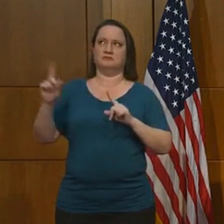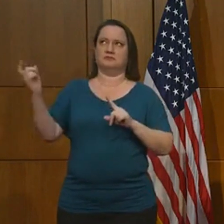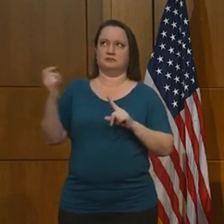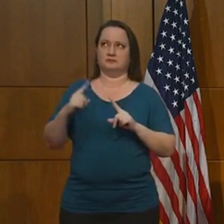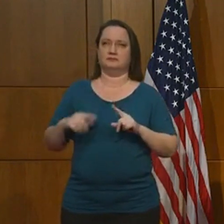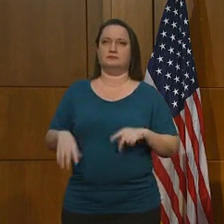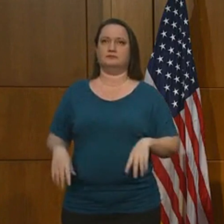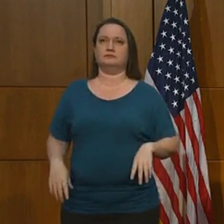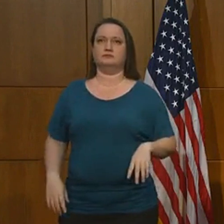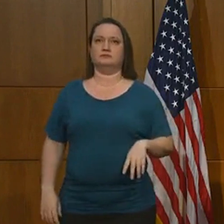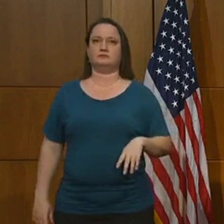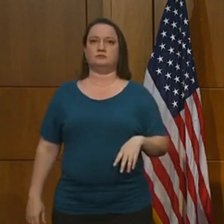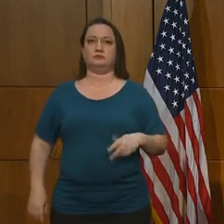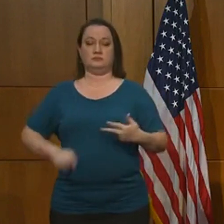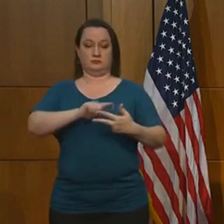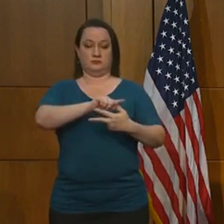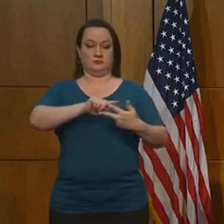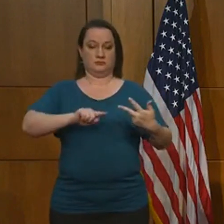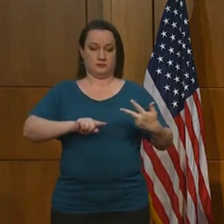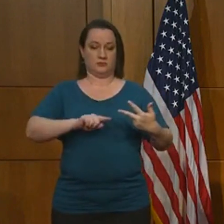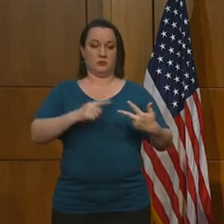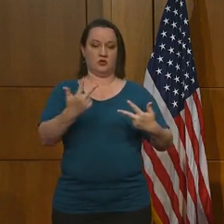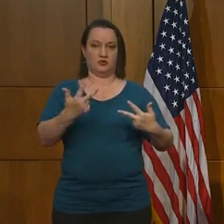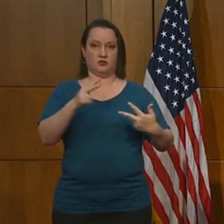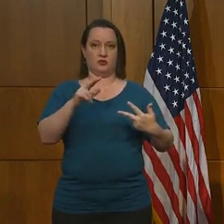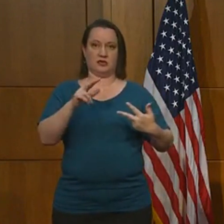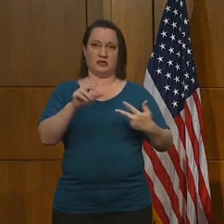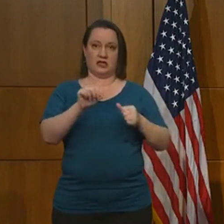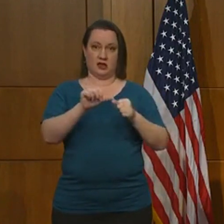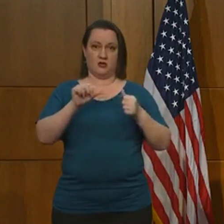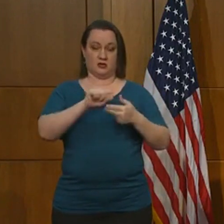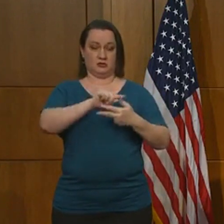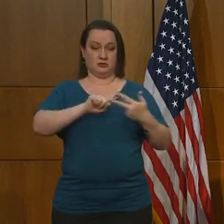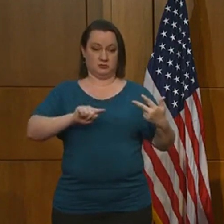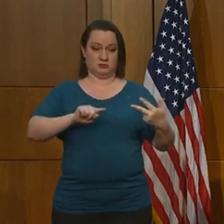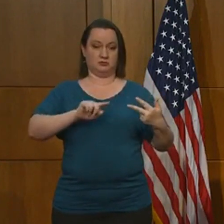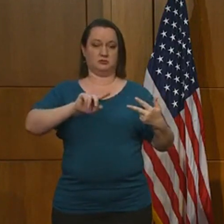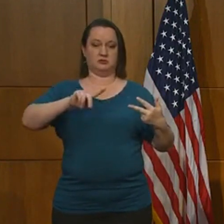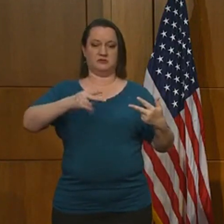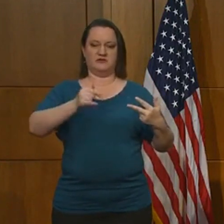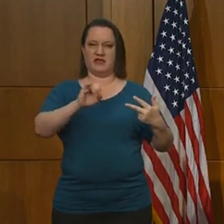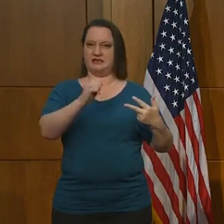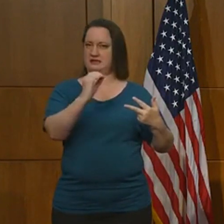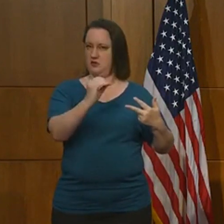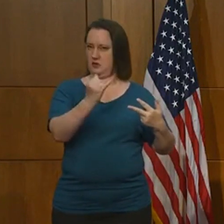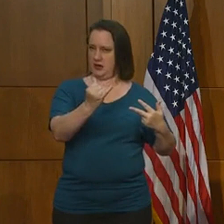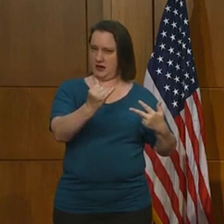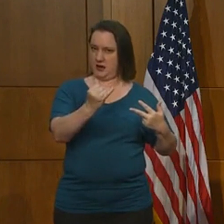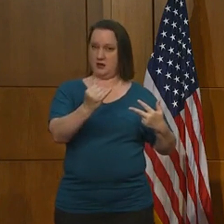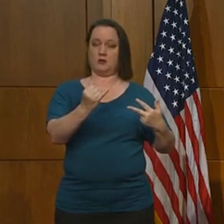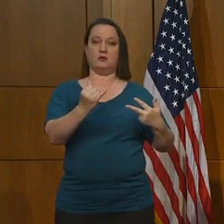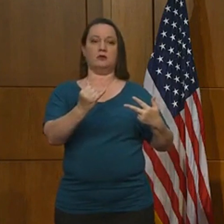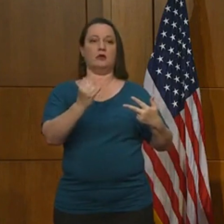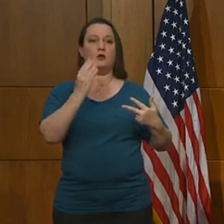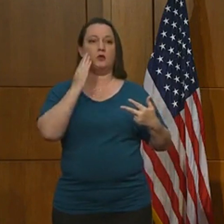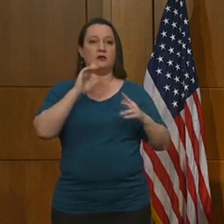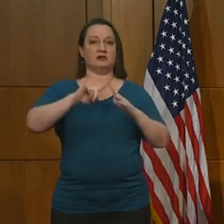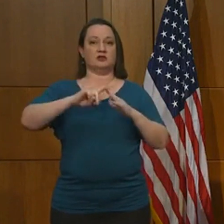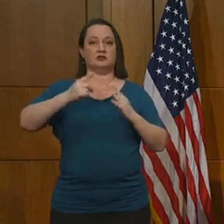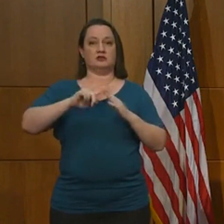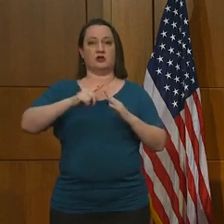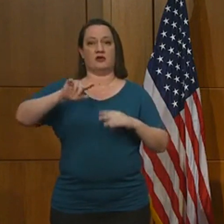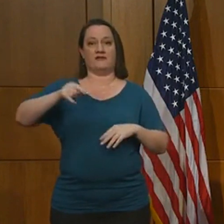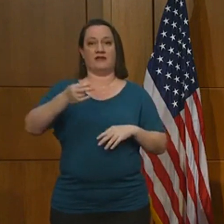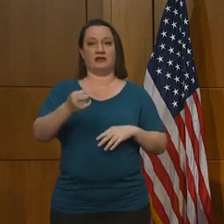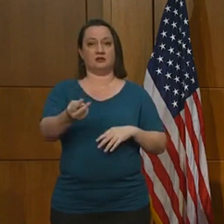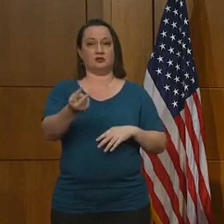Will Accomack County, Northern Virginia, and Richmond enter phase 2 at a different time? They're on a